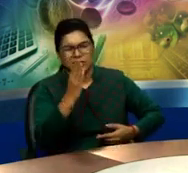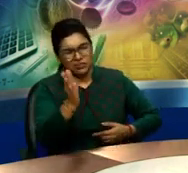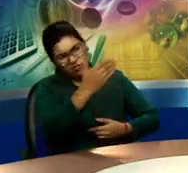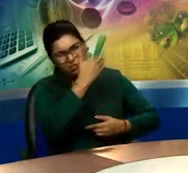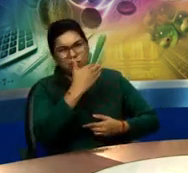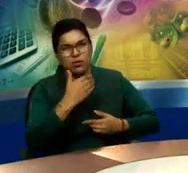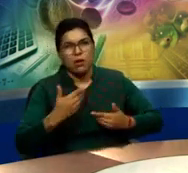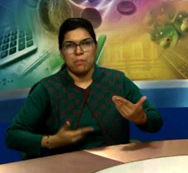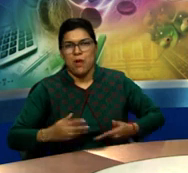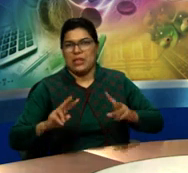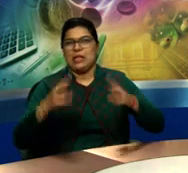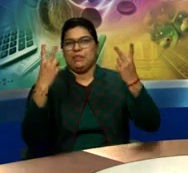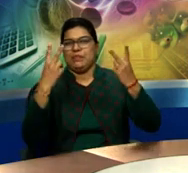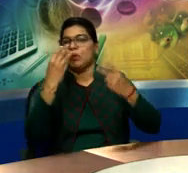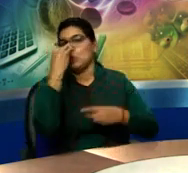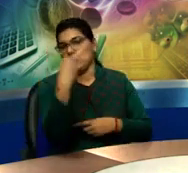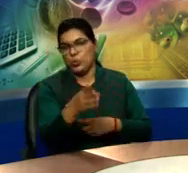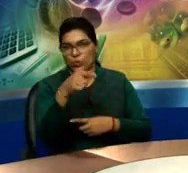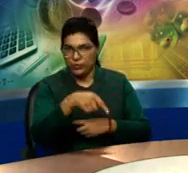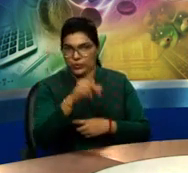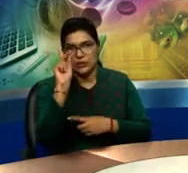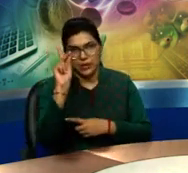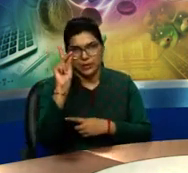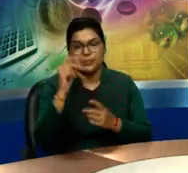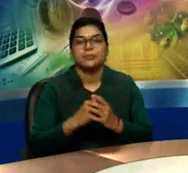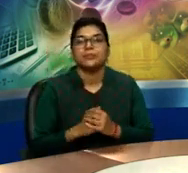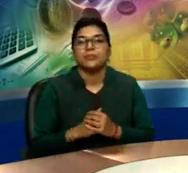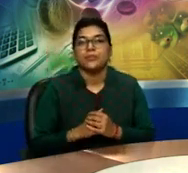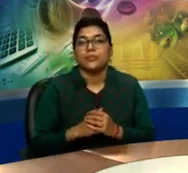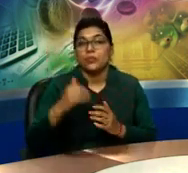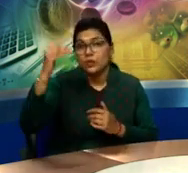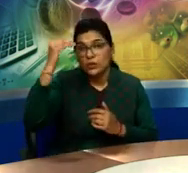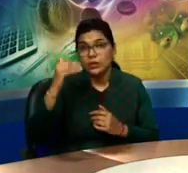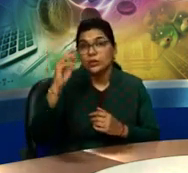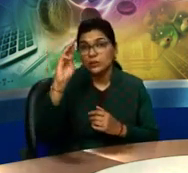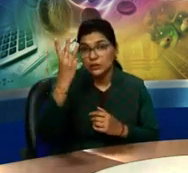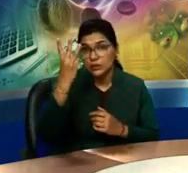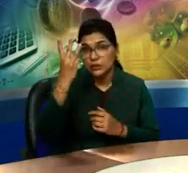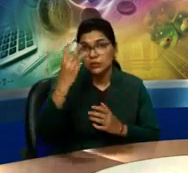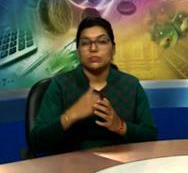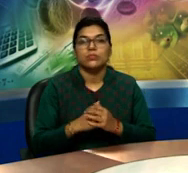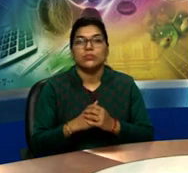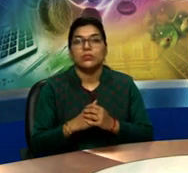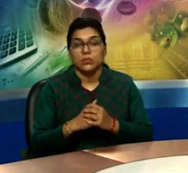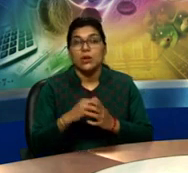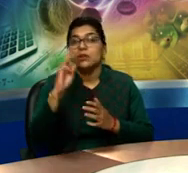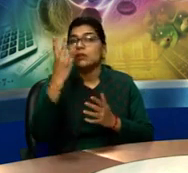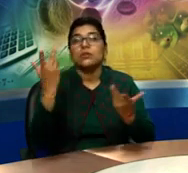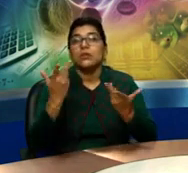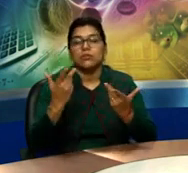Then this is the common ethical problem we see in our surrounding. The second most